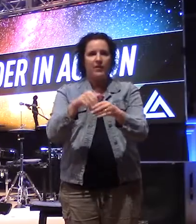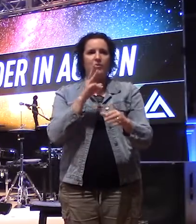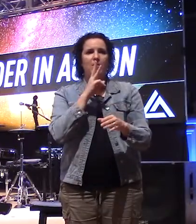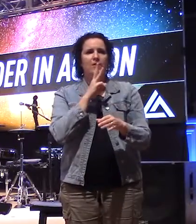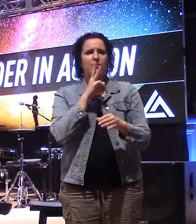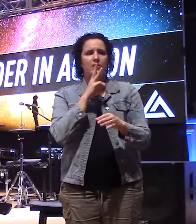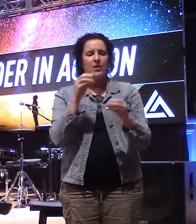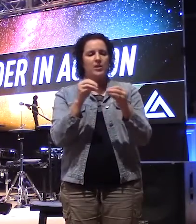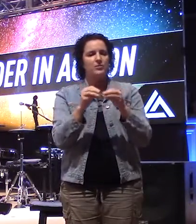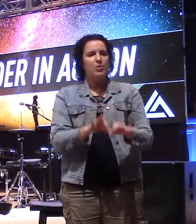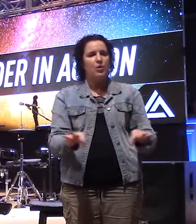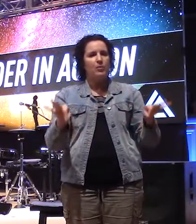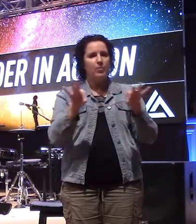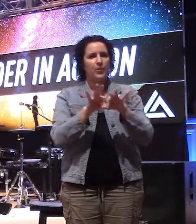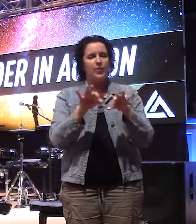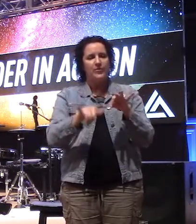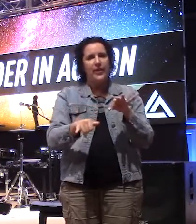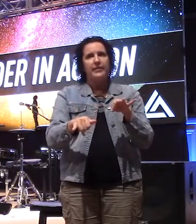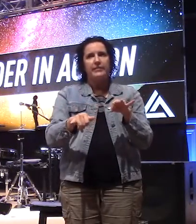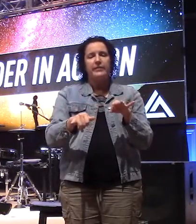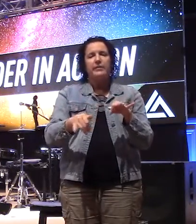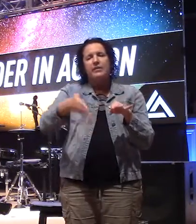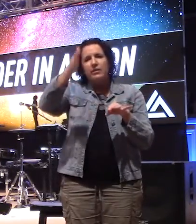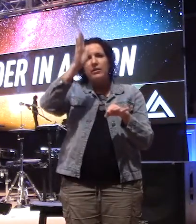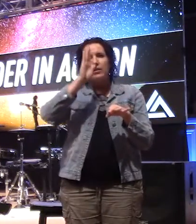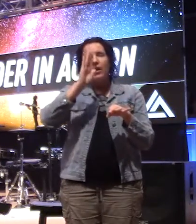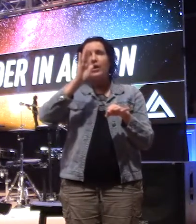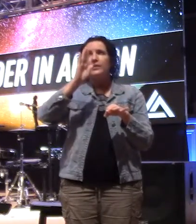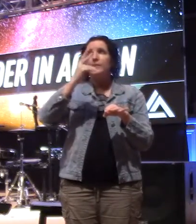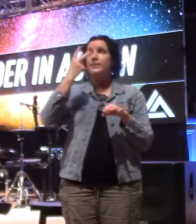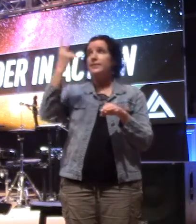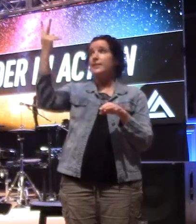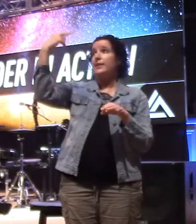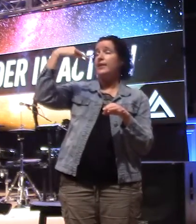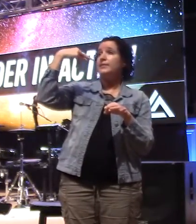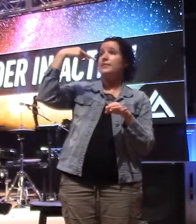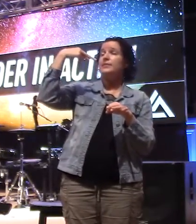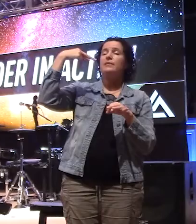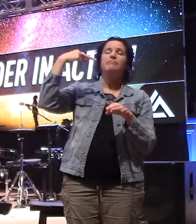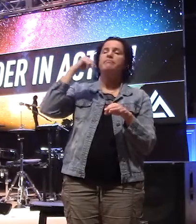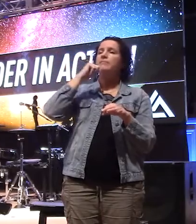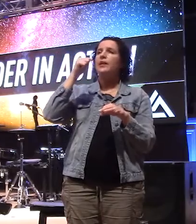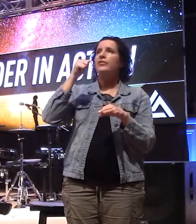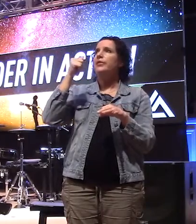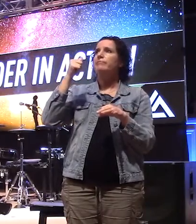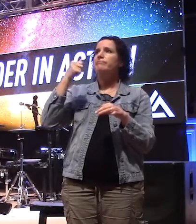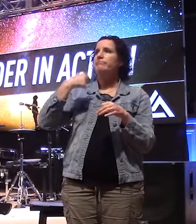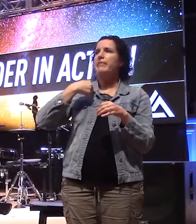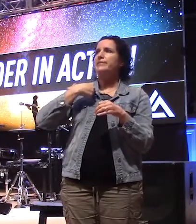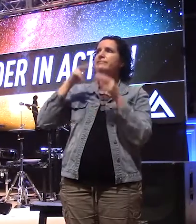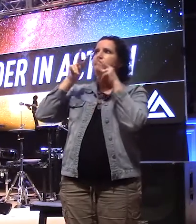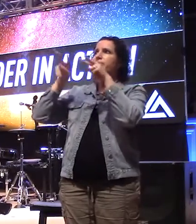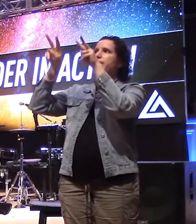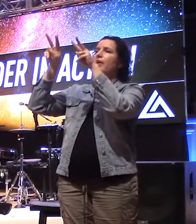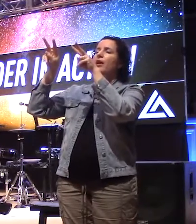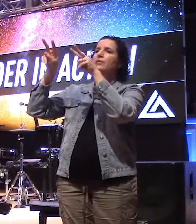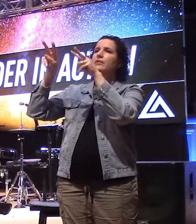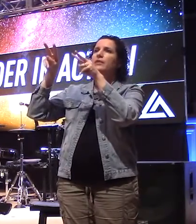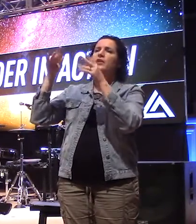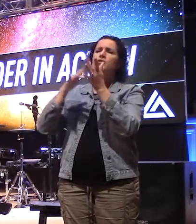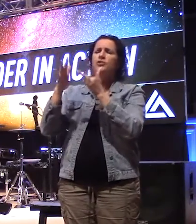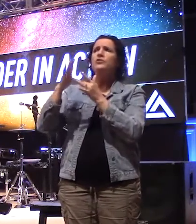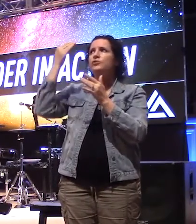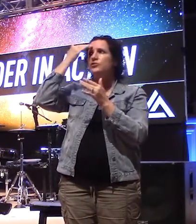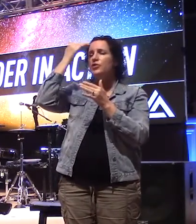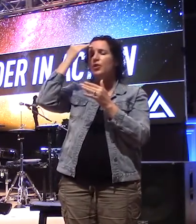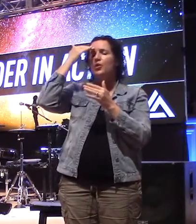important that God can see us than that we can see God. And Jesus knew they were there.